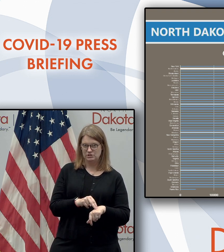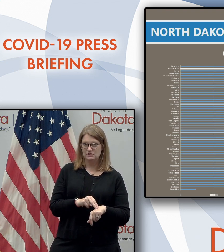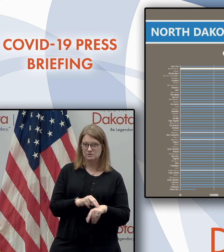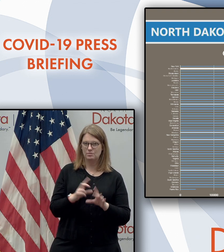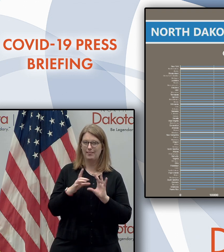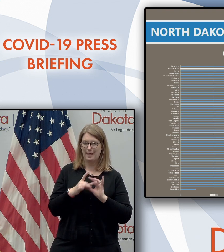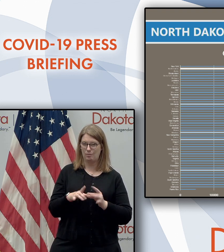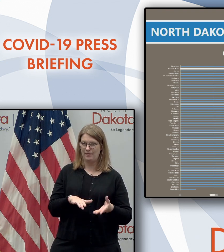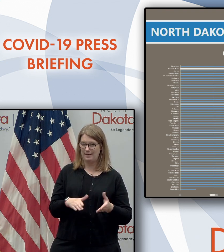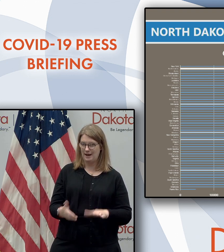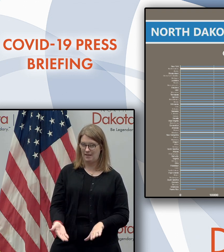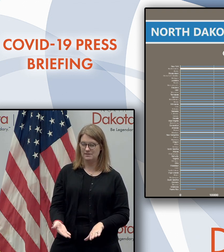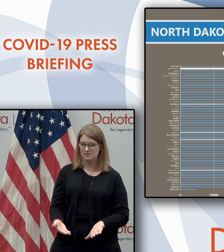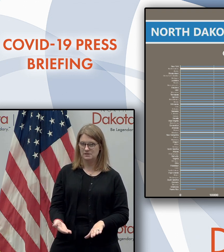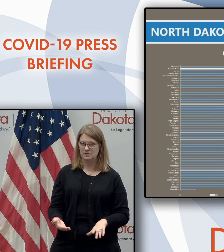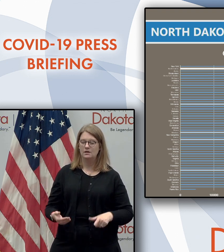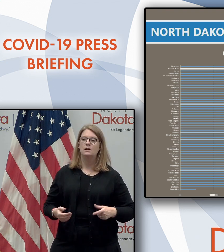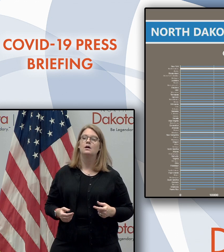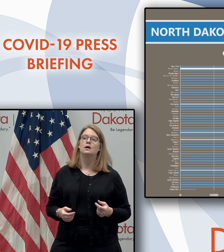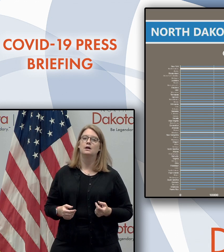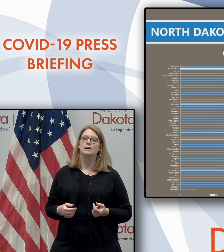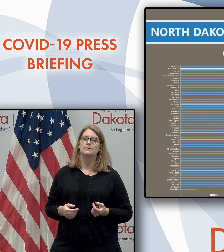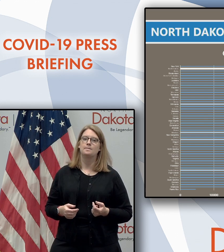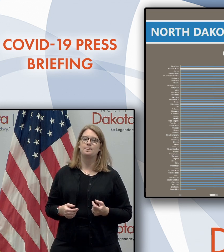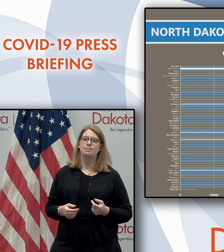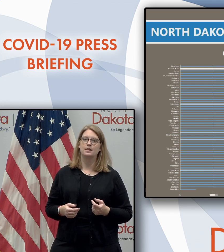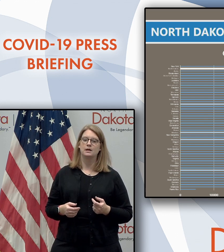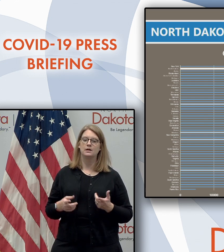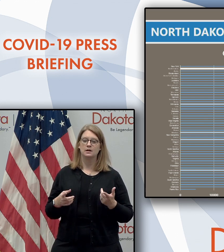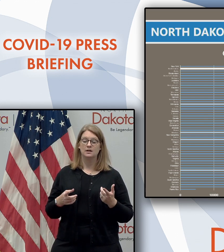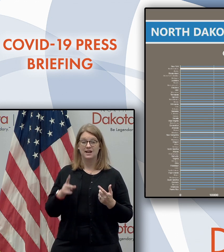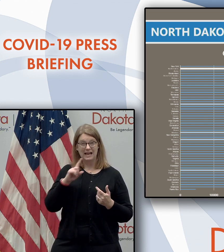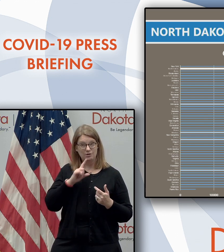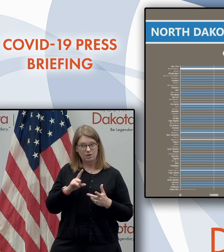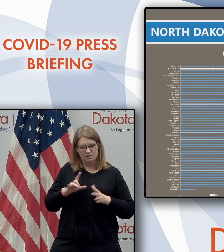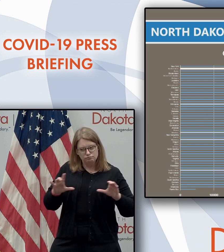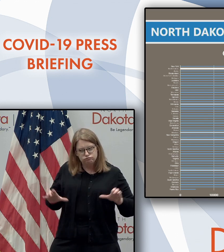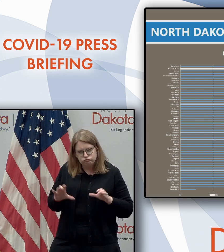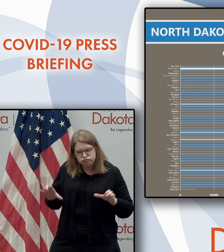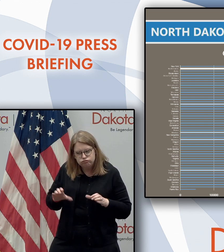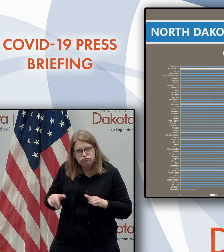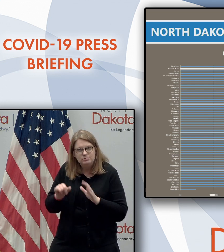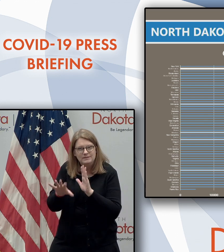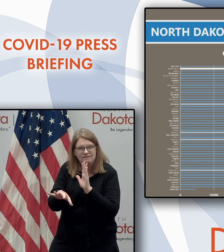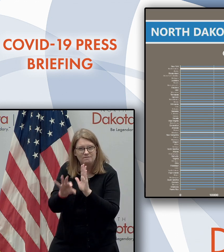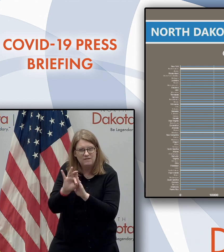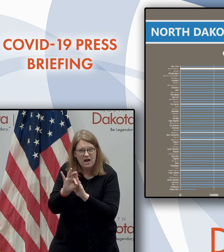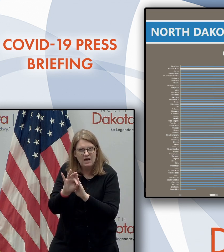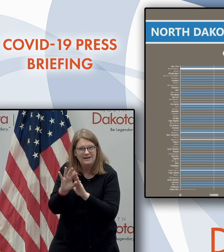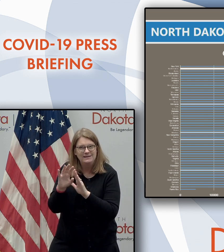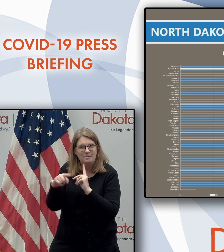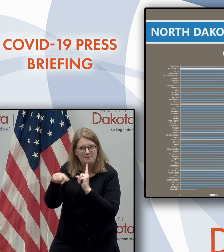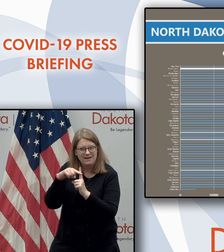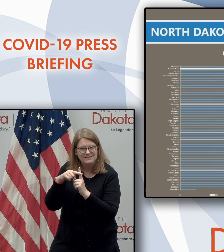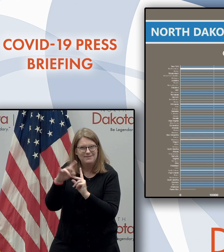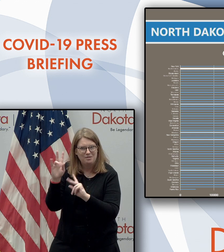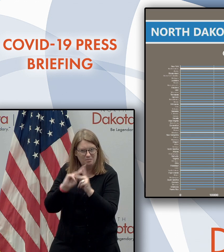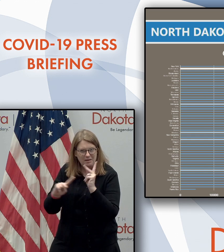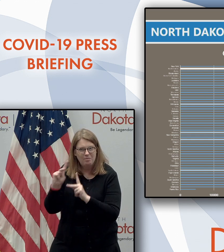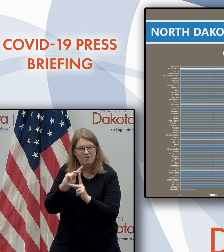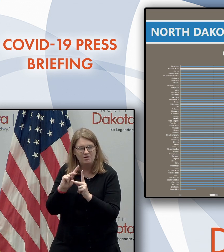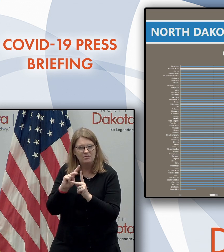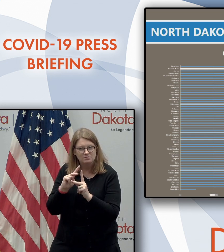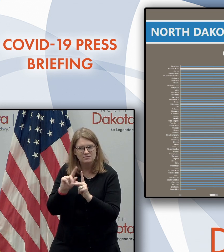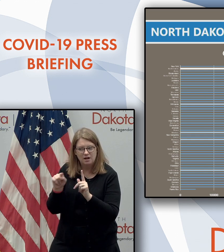rate. And we're making an invisible enemy visible through all of this work. And again, as we've said before,